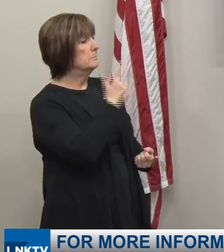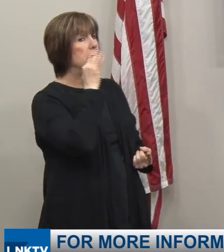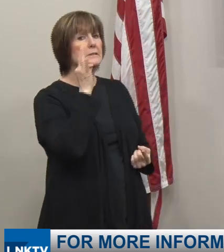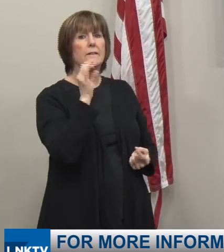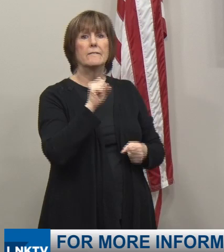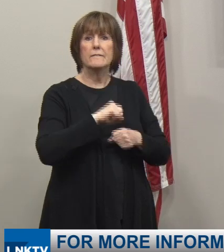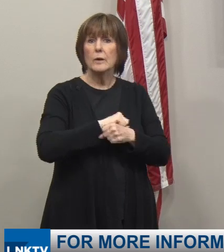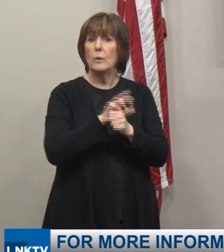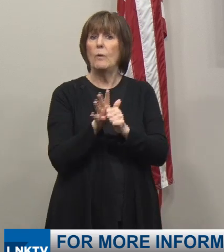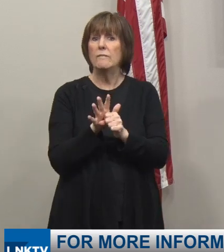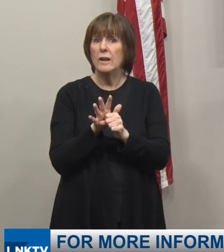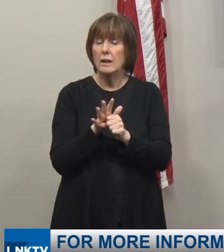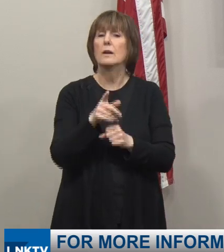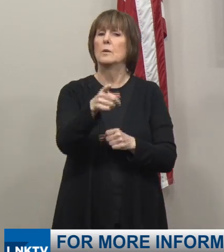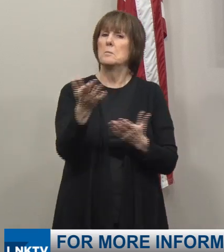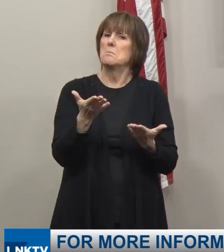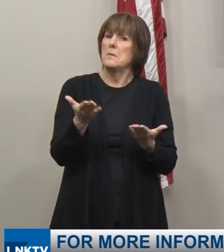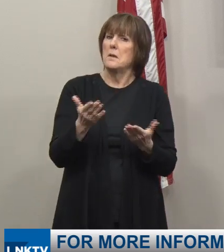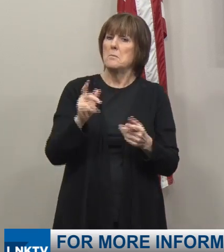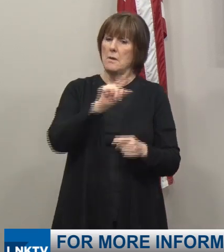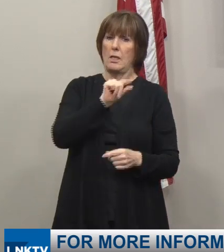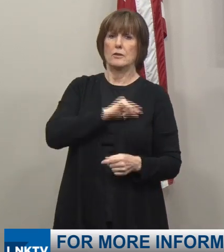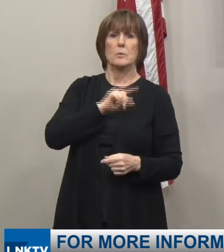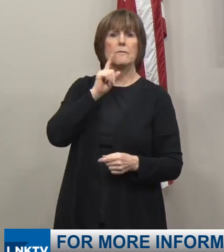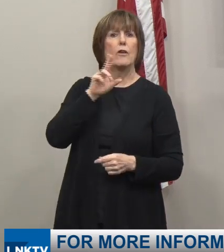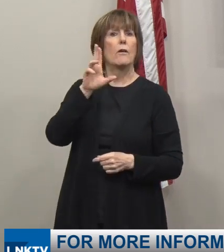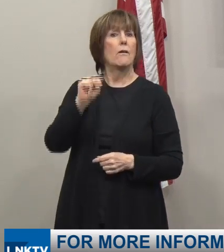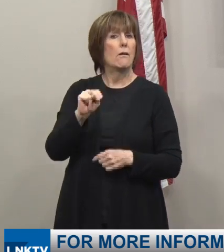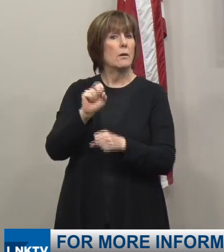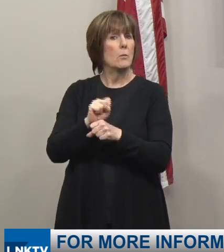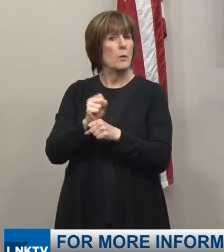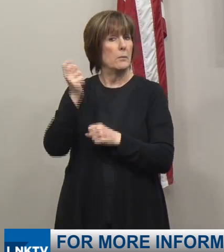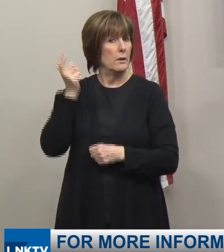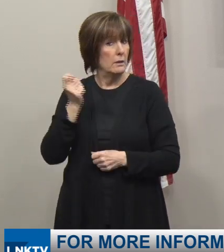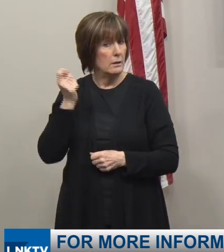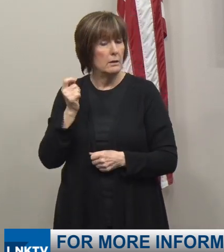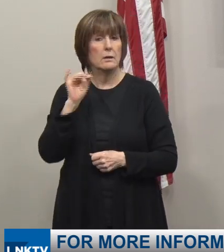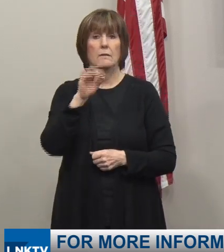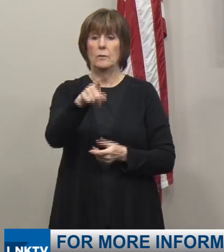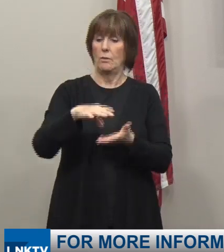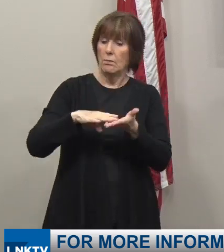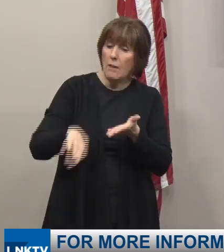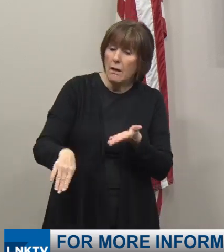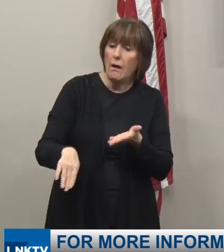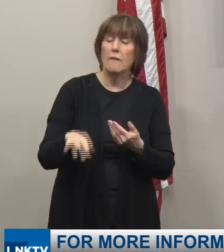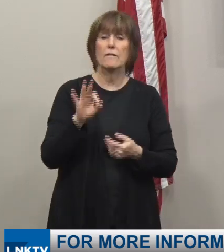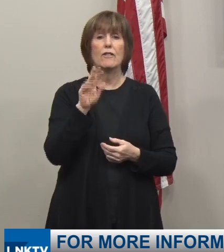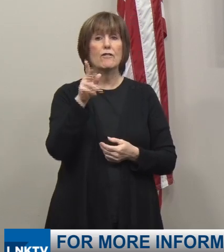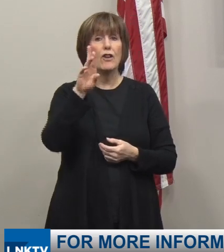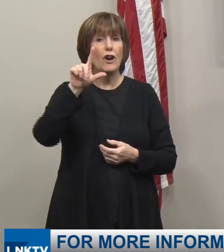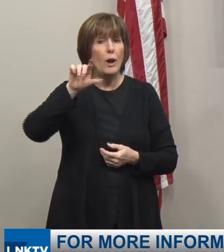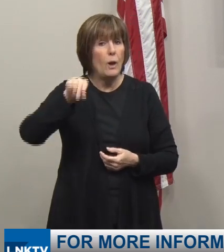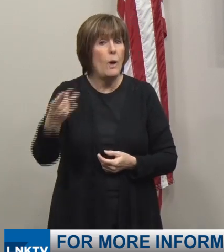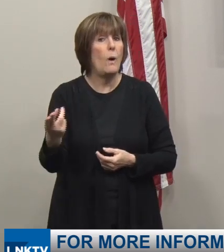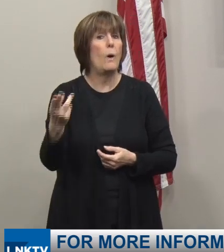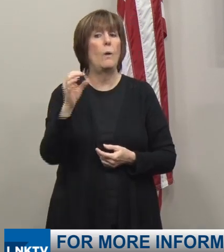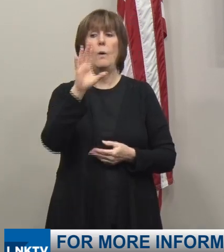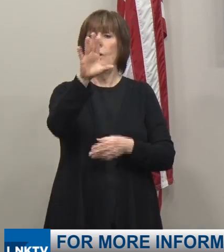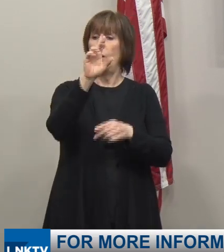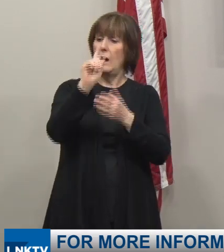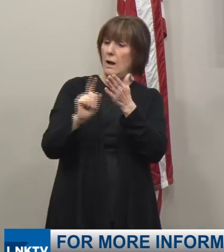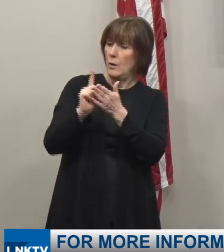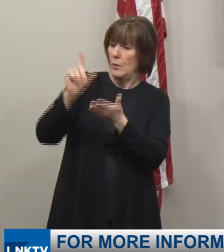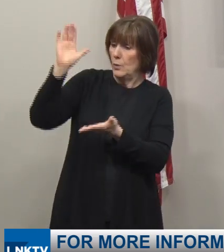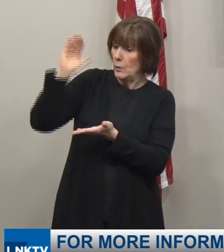COVID-19, you may be eligible for unemployment benefits. If you've been laid off, furloughed, or had your hours